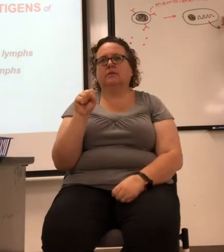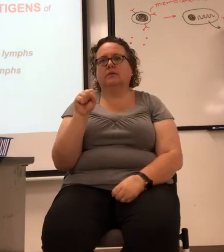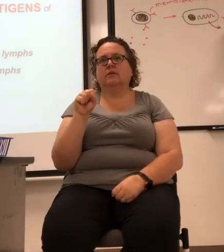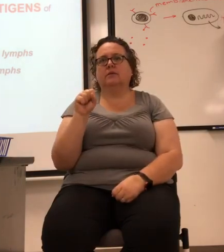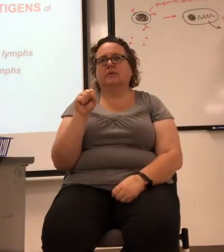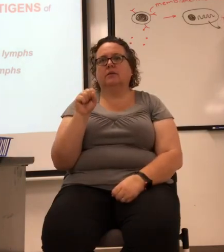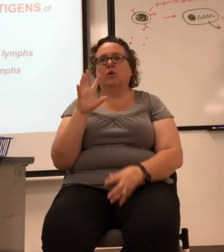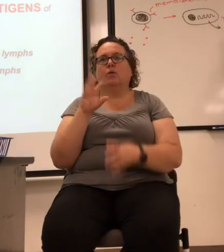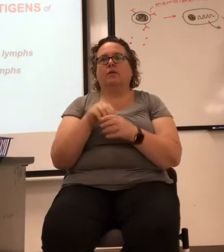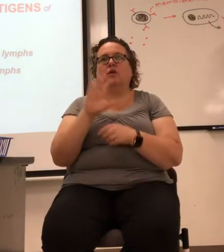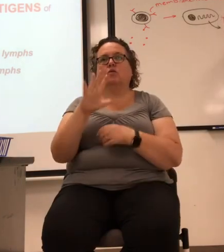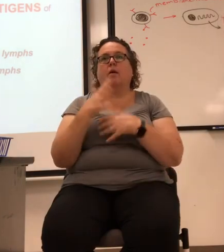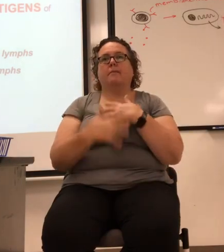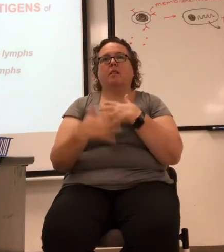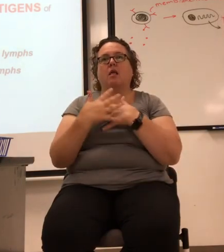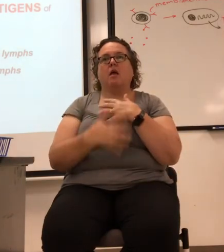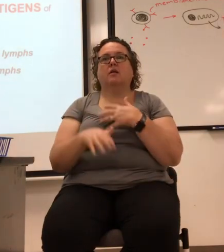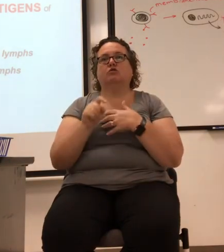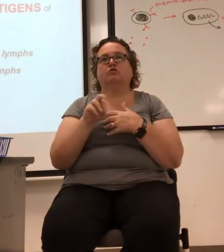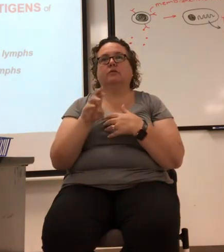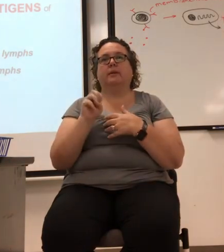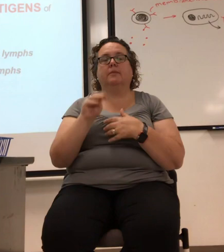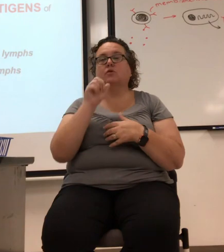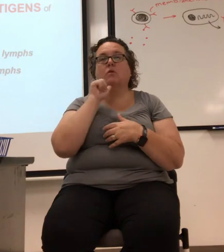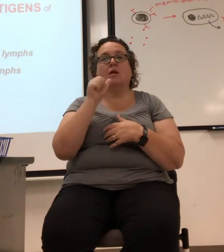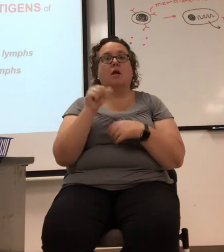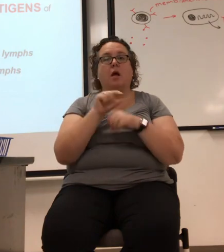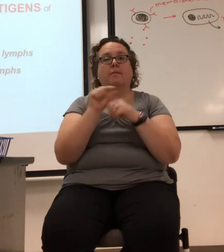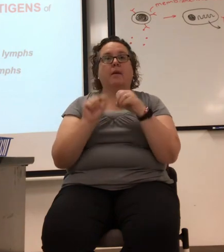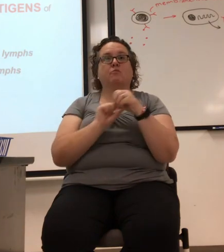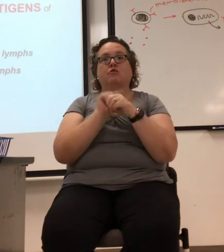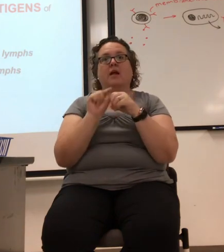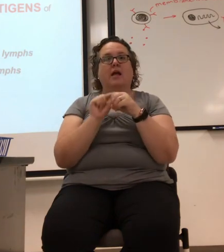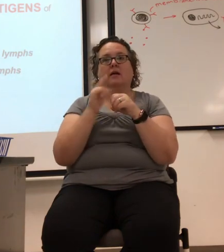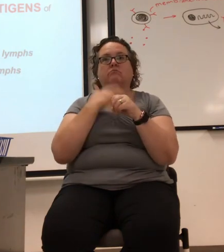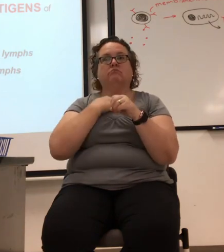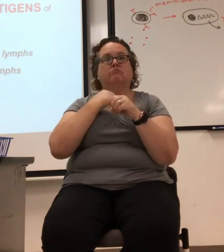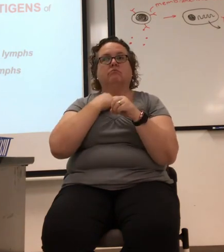into your bloodstream. So they won't be membrane bound, they'll just circulate freely.